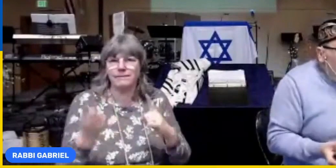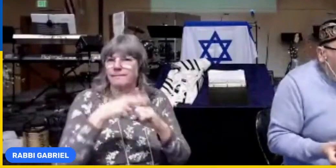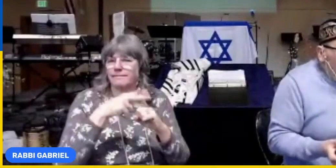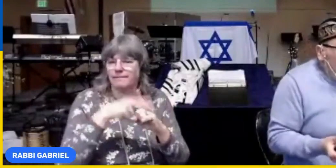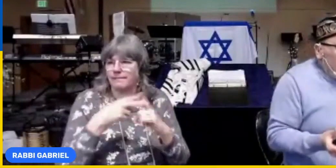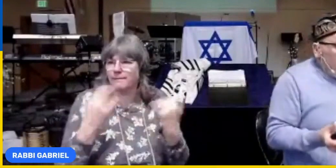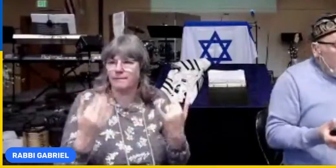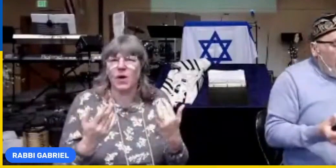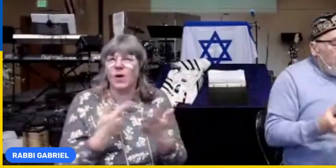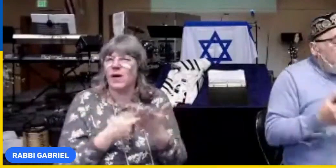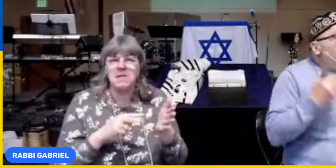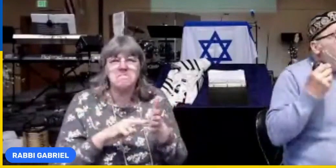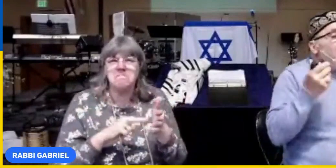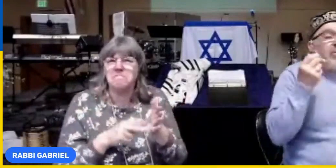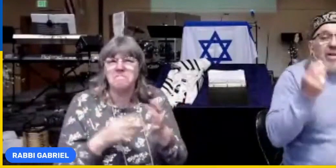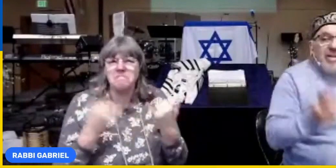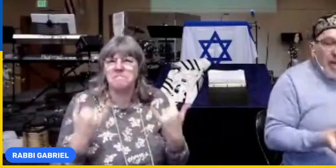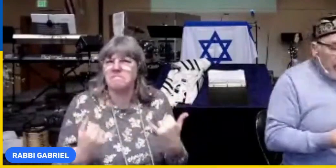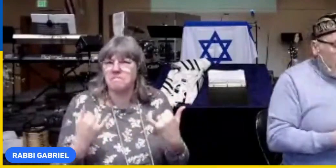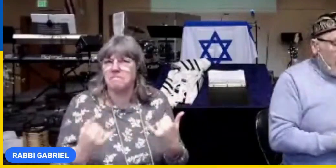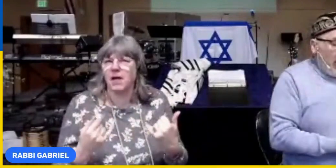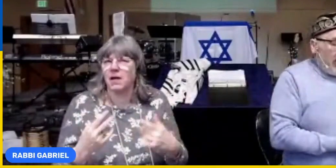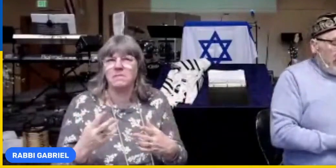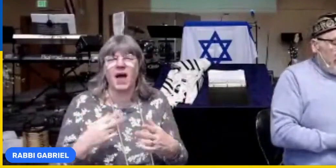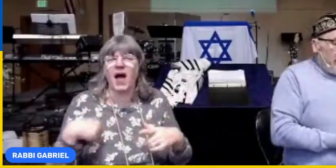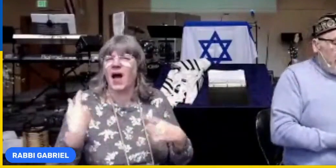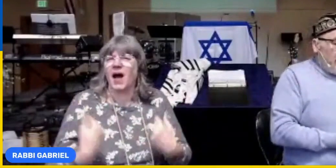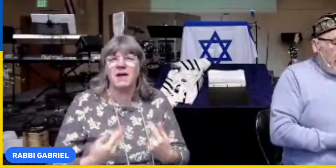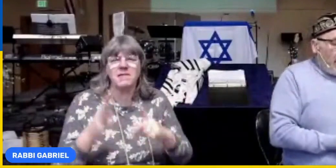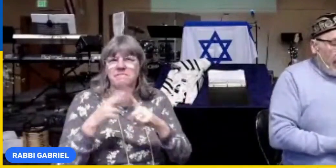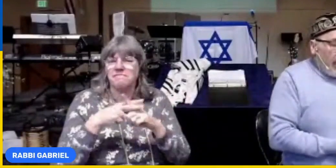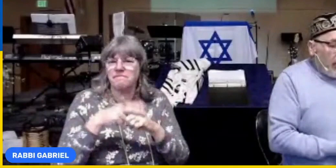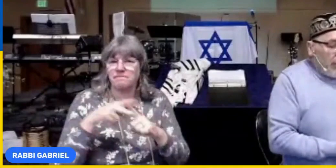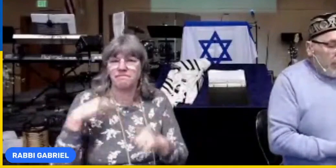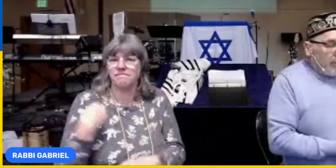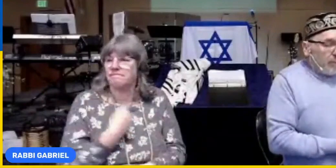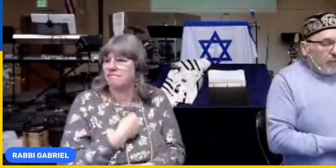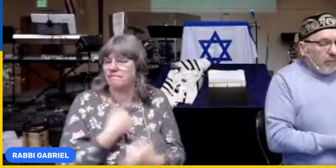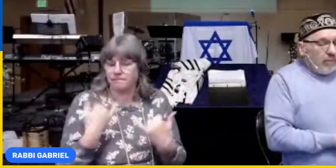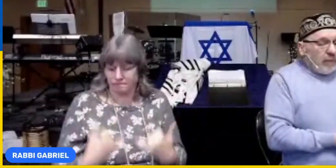mean for us today? How do we apply it to ourselves today?